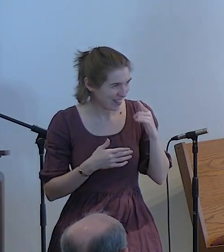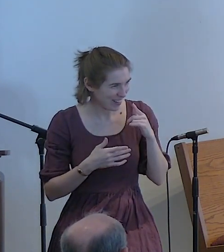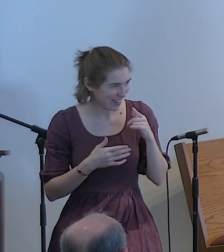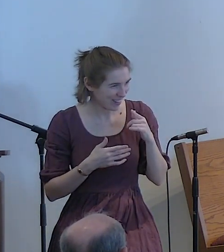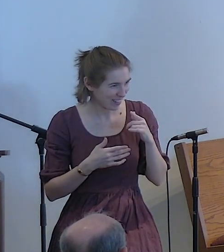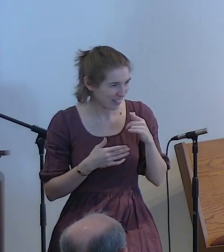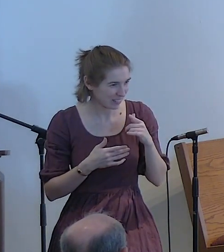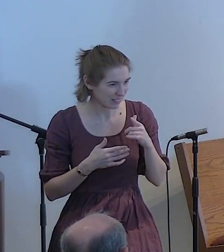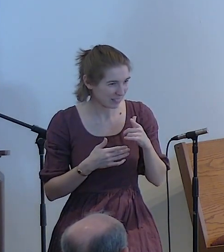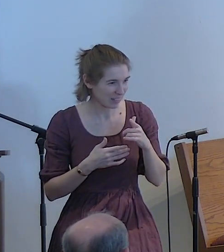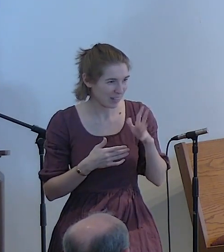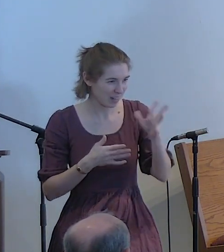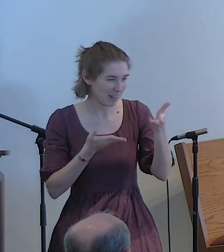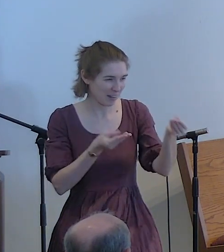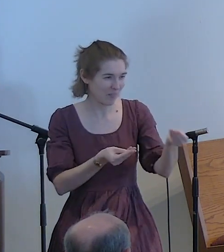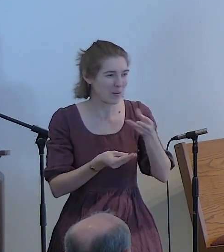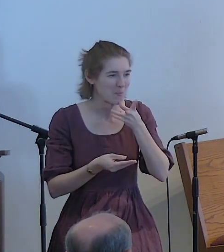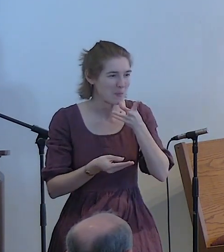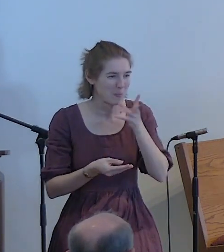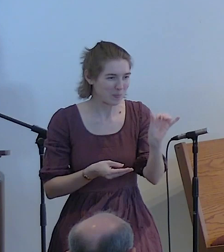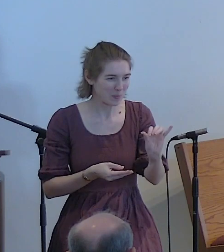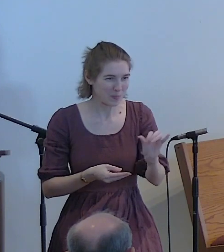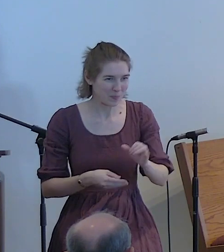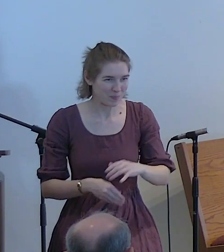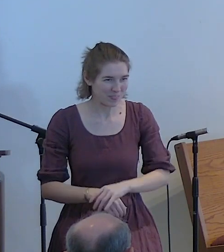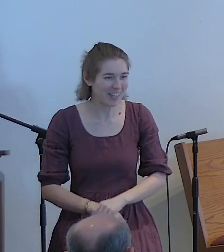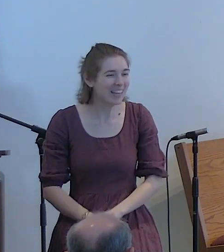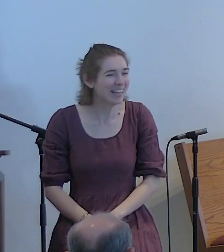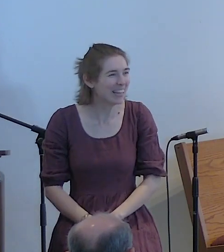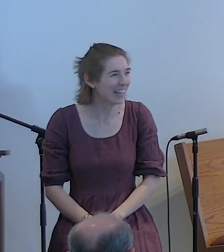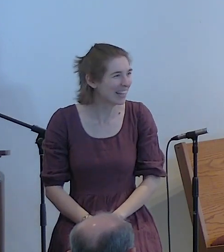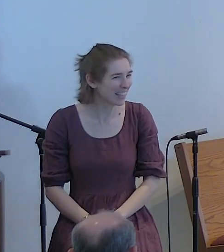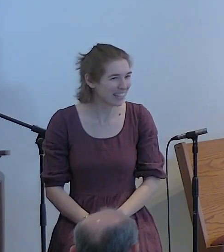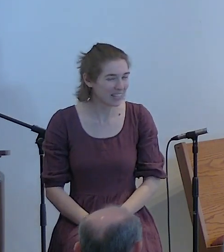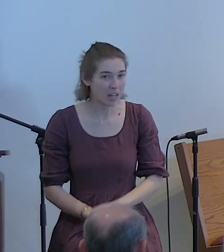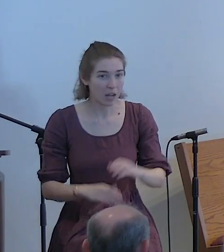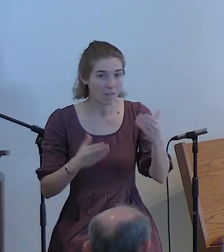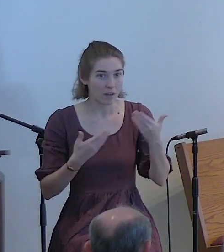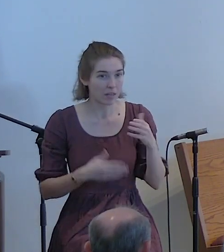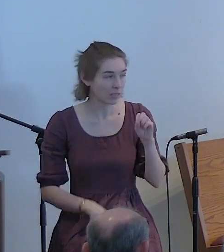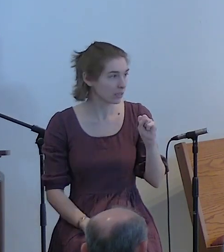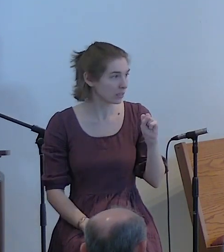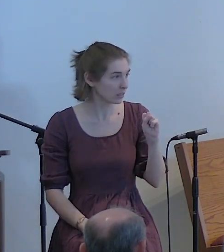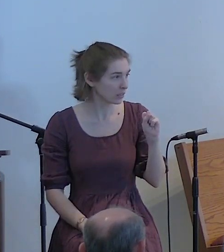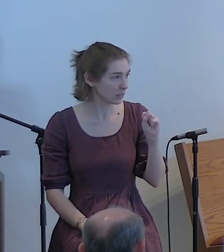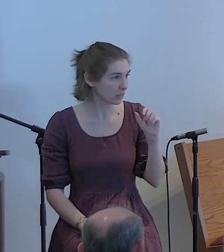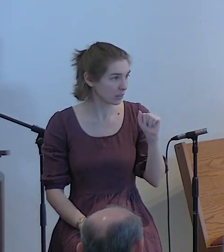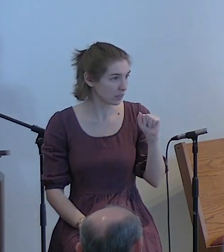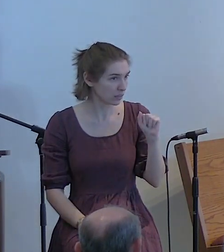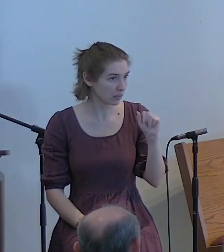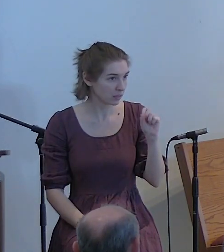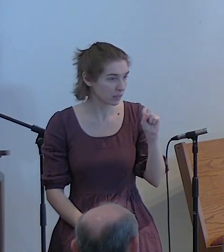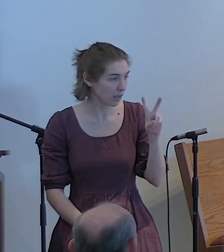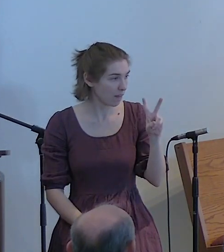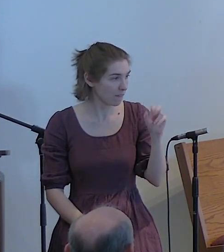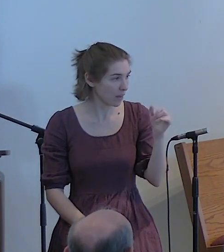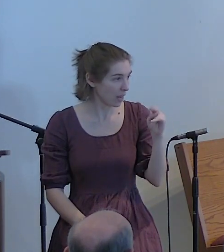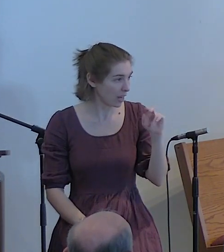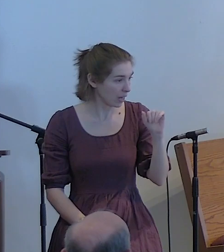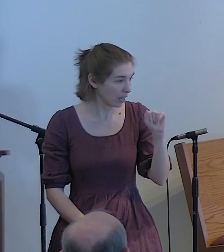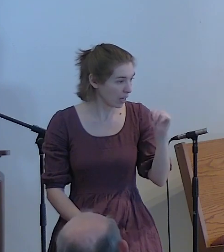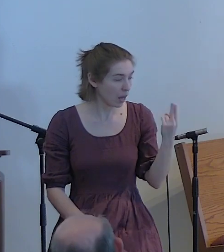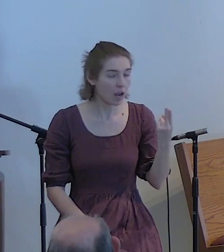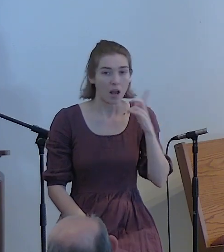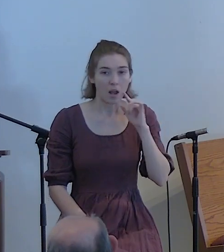room. We'll give that to your mom, too. I'm going to invite Savannah and Raoul to stand up here with me right now. We're going to have a